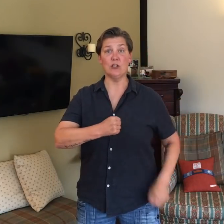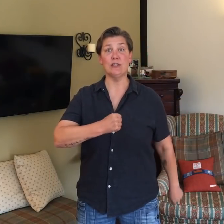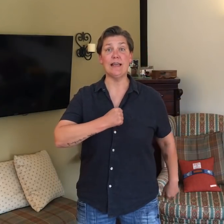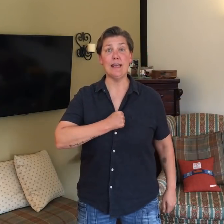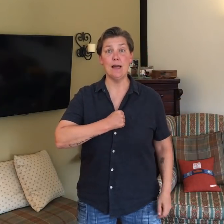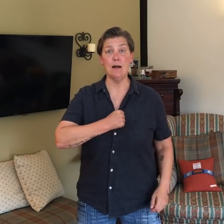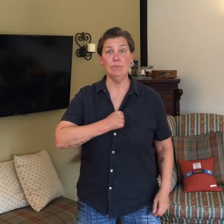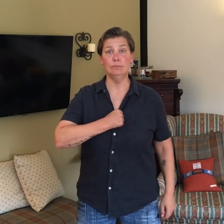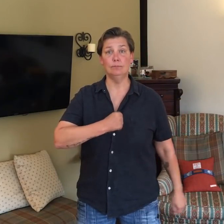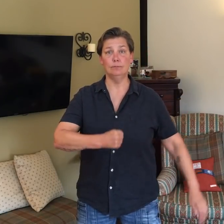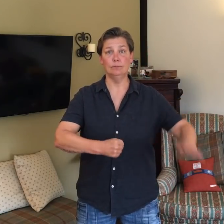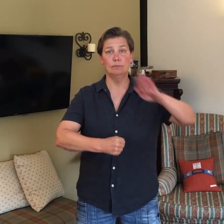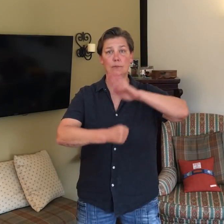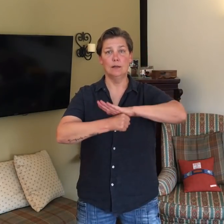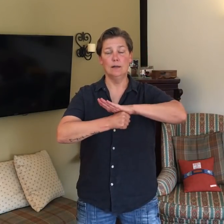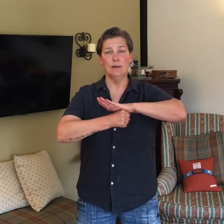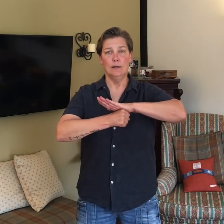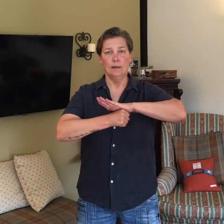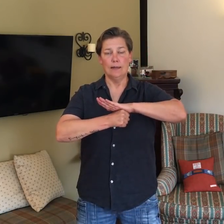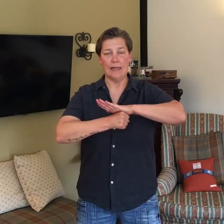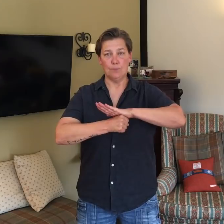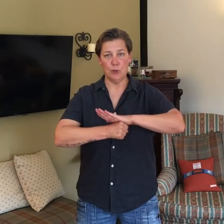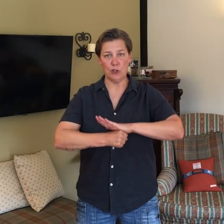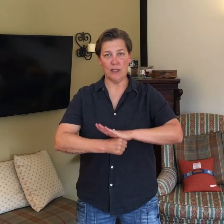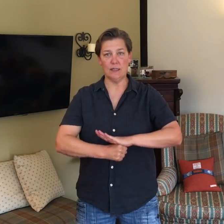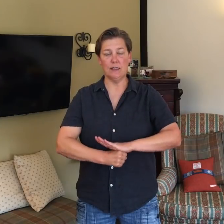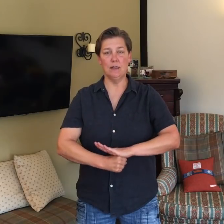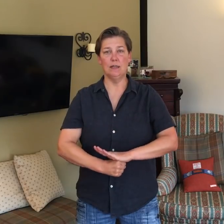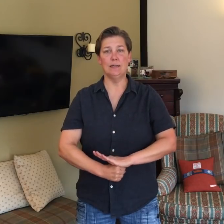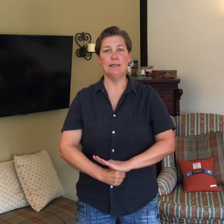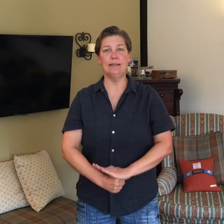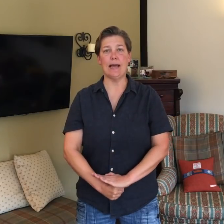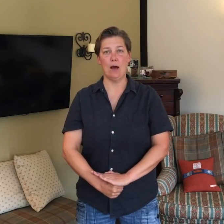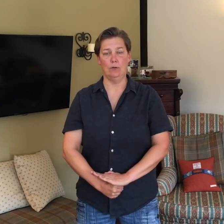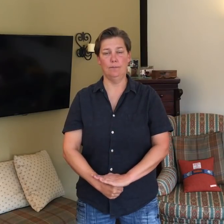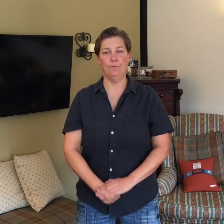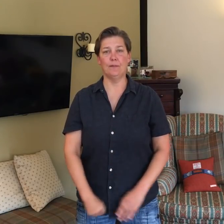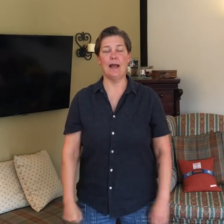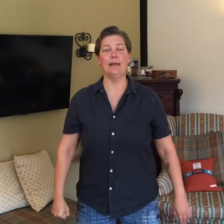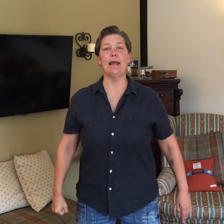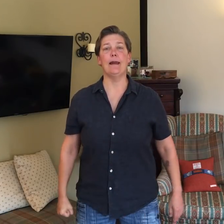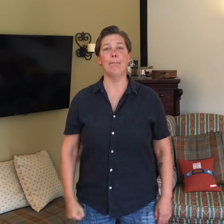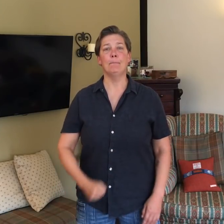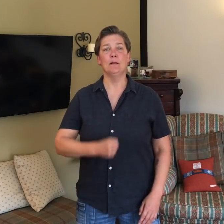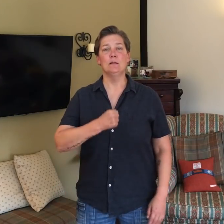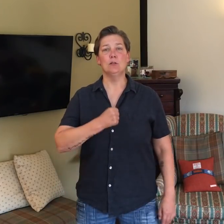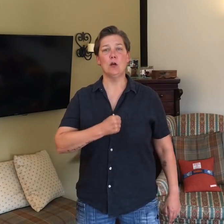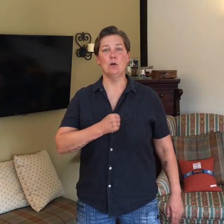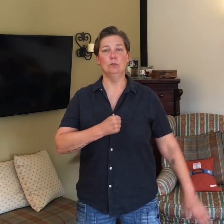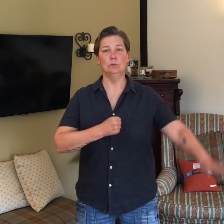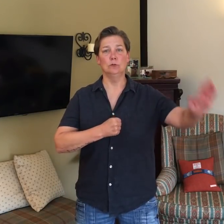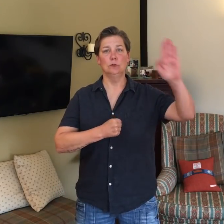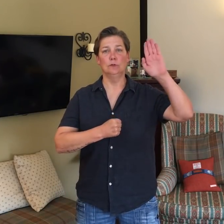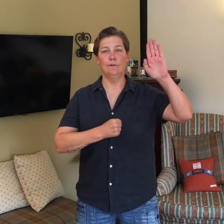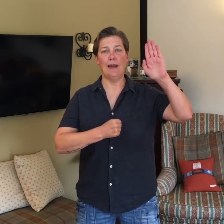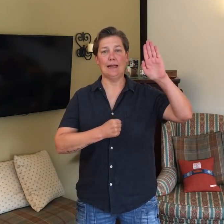is here, and push it down. And again, so, flat